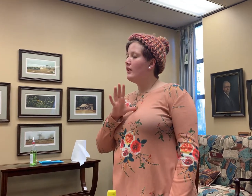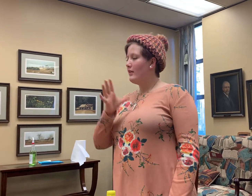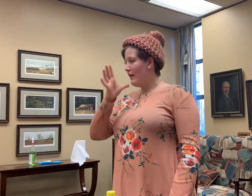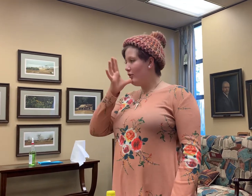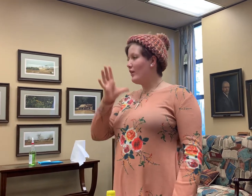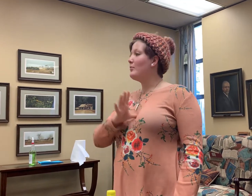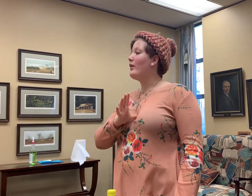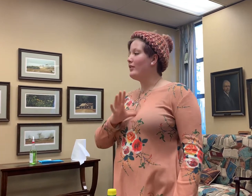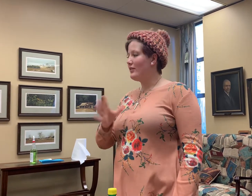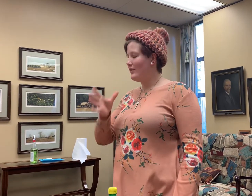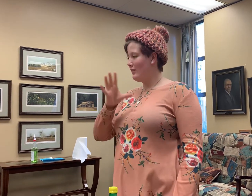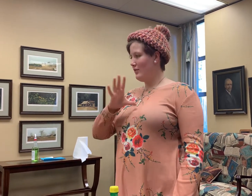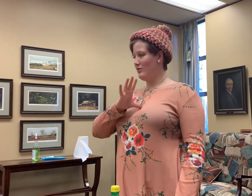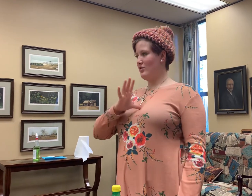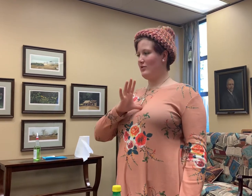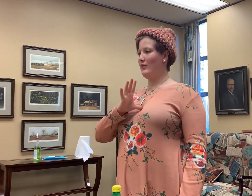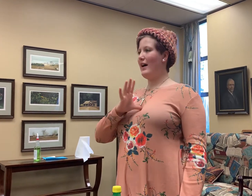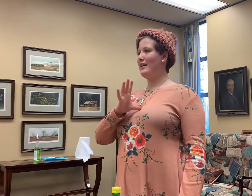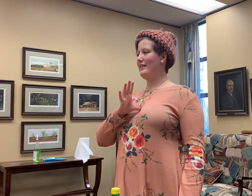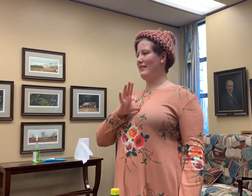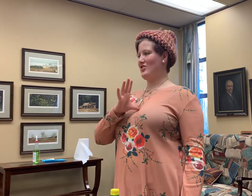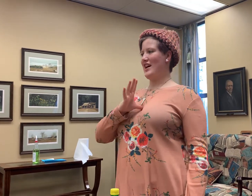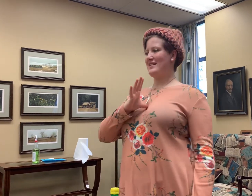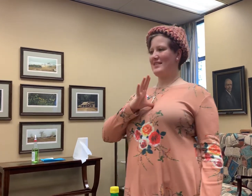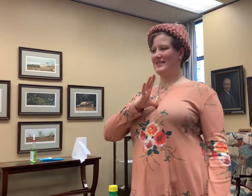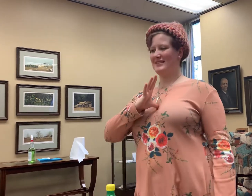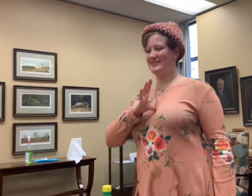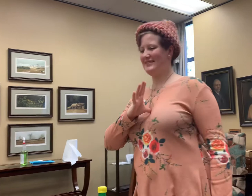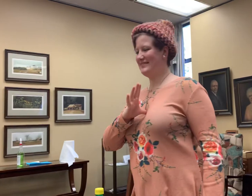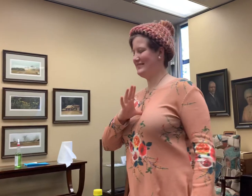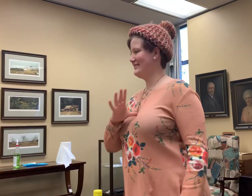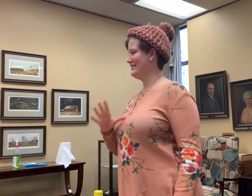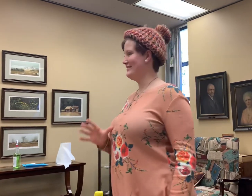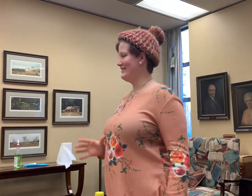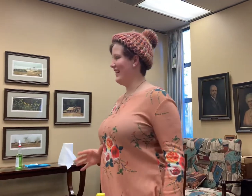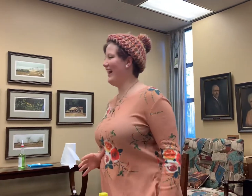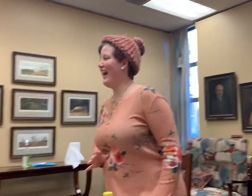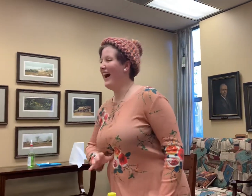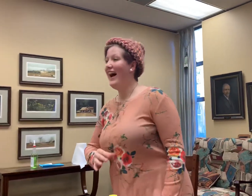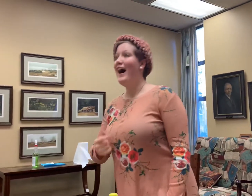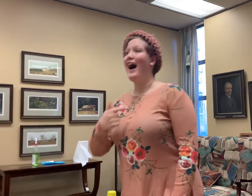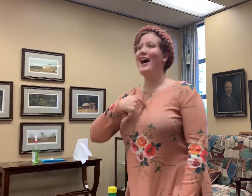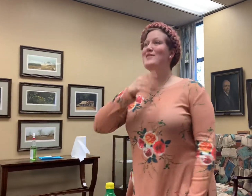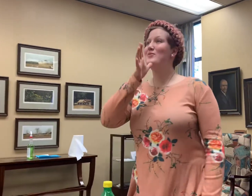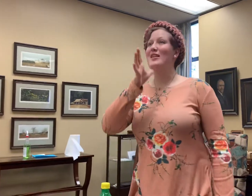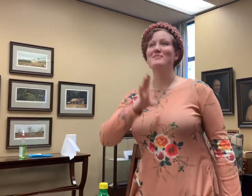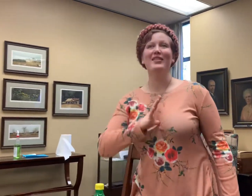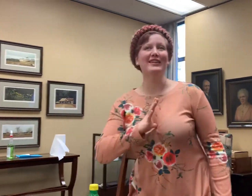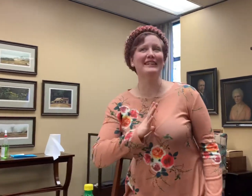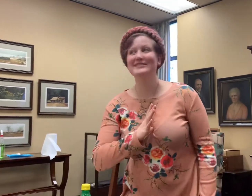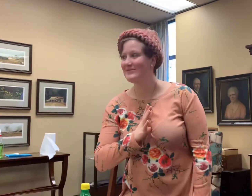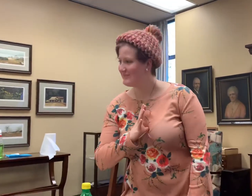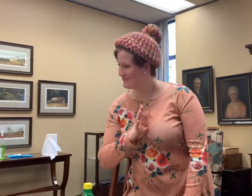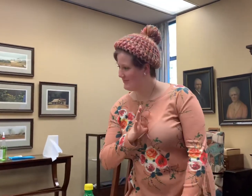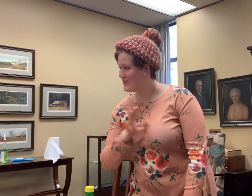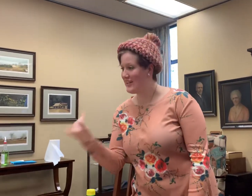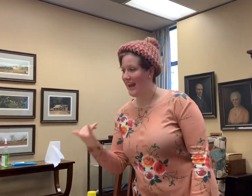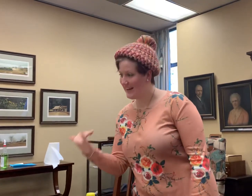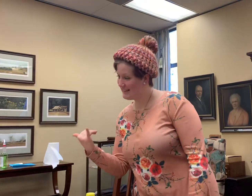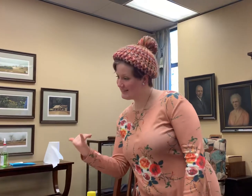That's grandmother. Oh, So okay. just fine is at the chest. How are you, grandmother? I am grandmother today.